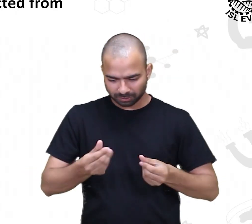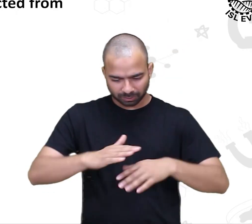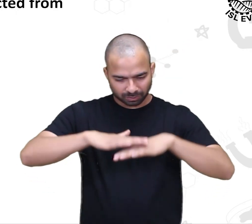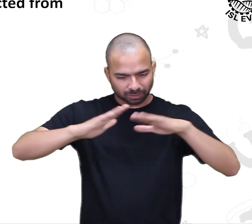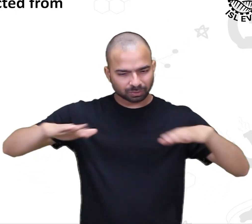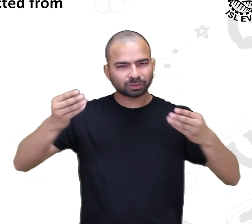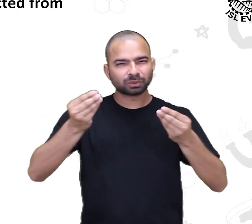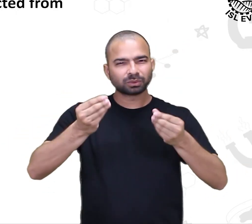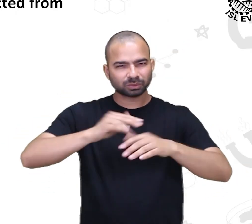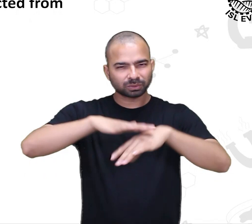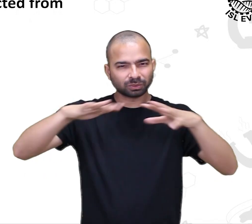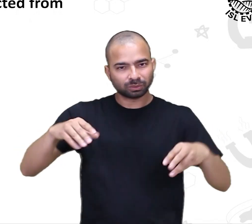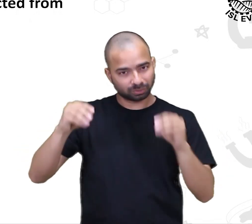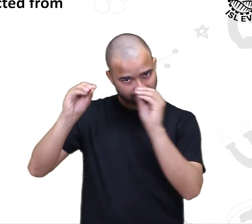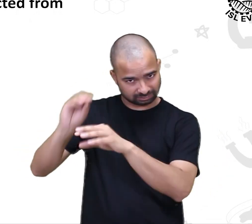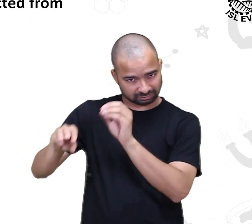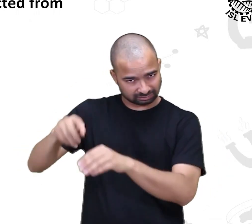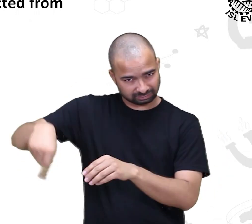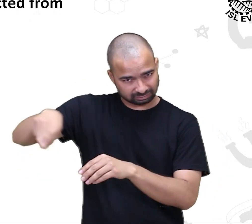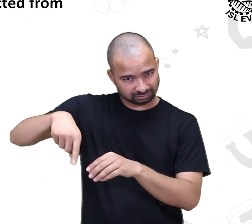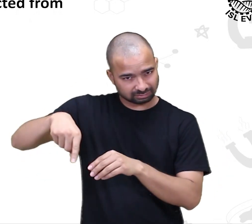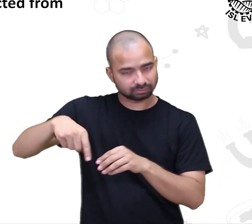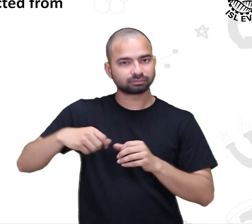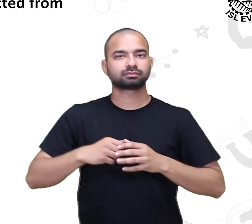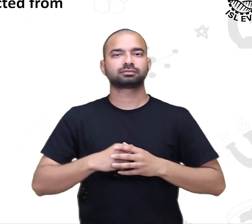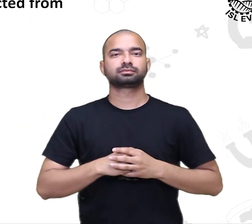And 4. Silt.